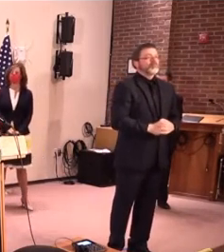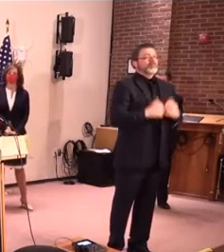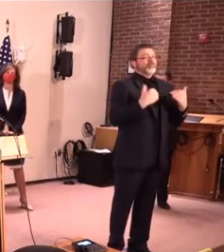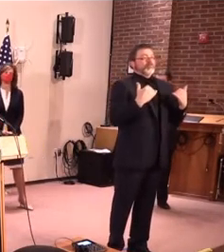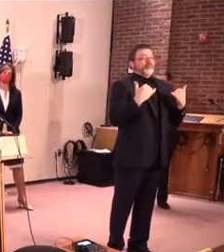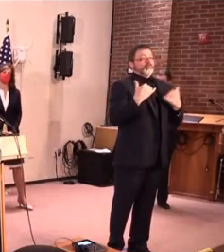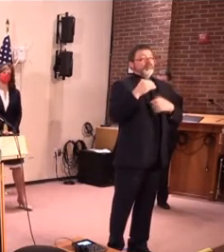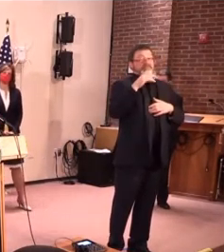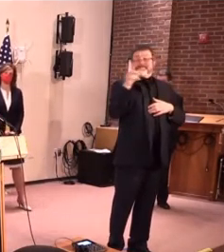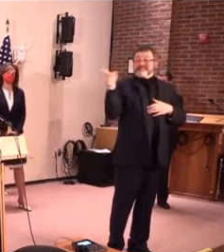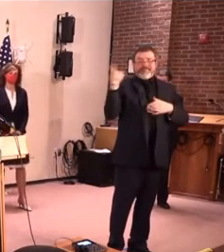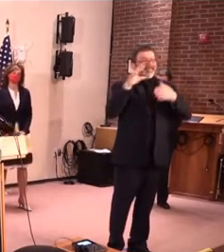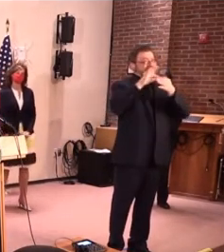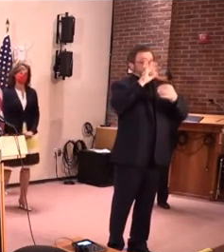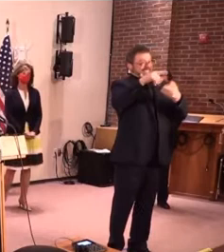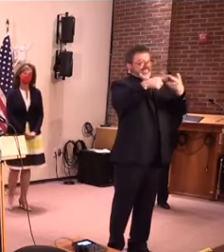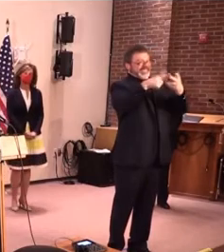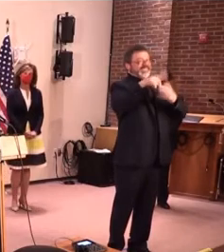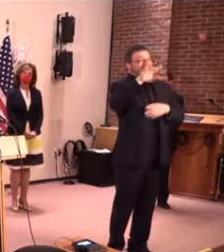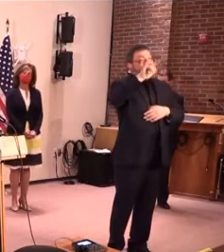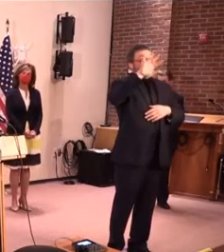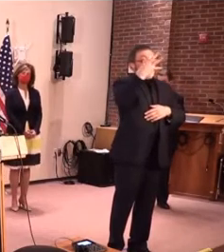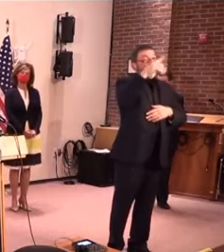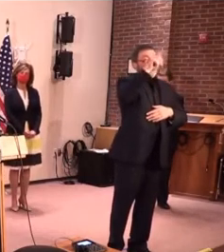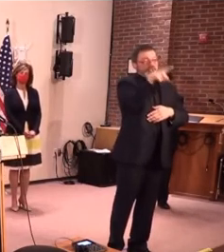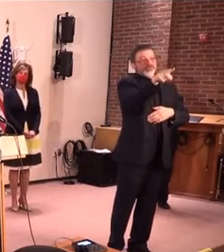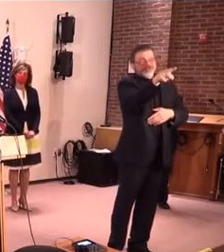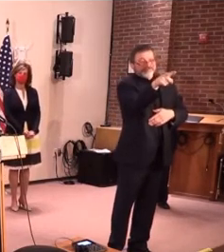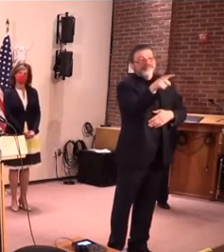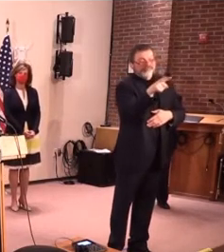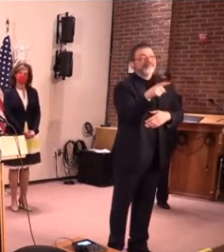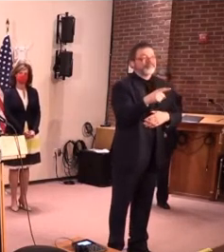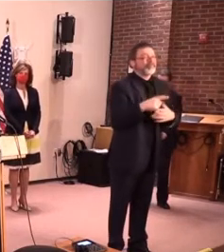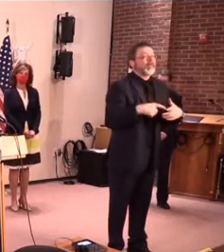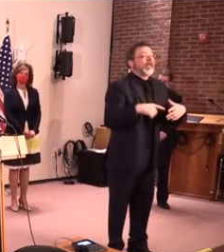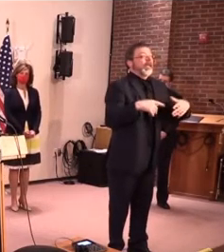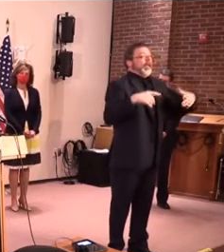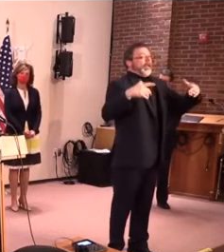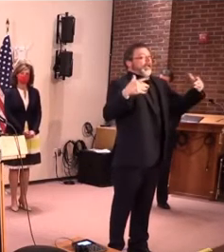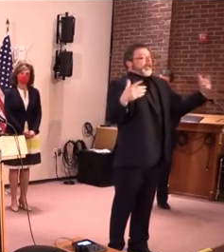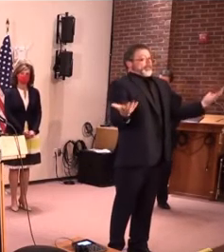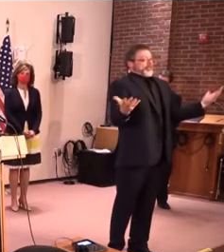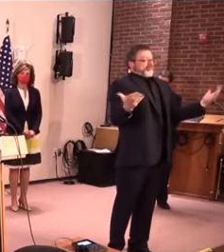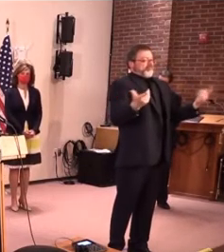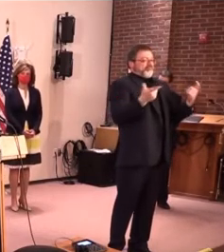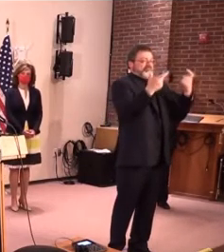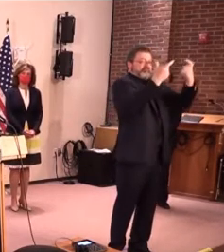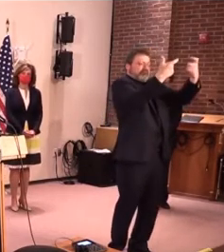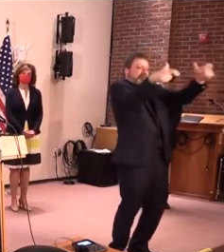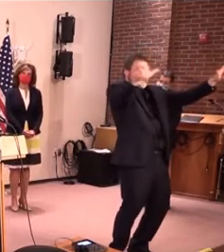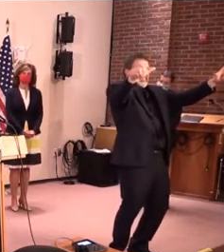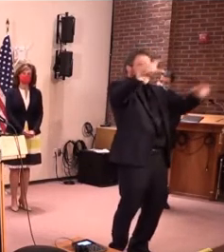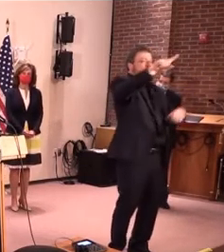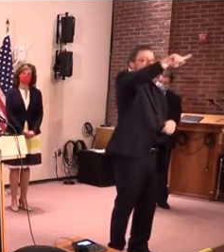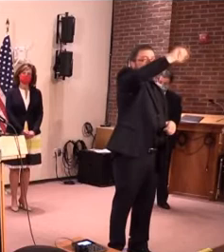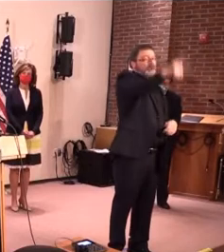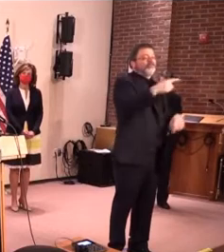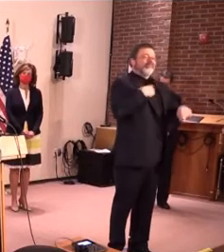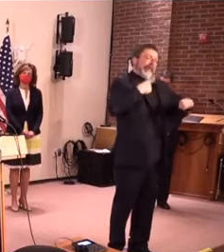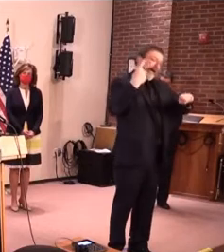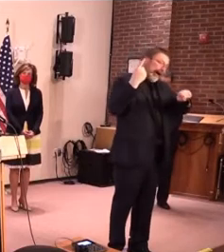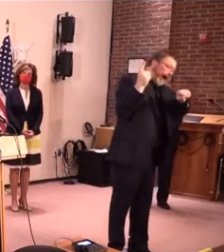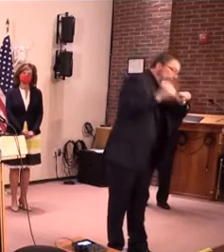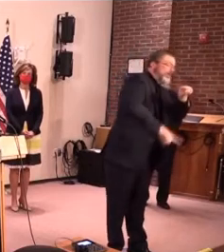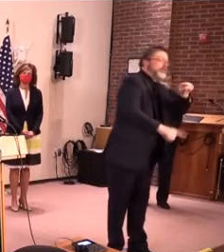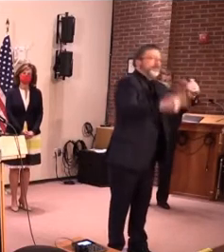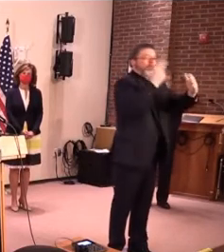Yeah, you know, very difficult to determine what's going to happen around the 4th of July period. Obviously, we're going week to